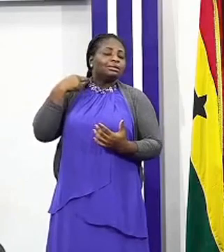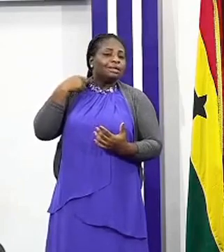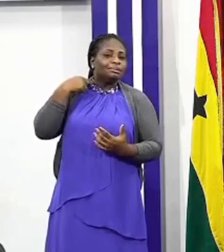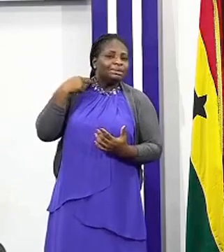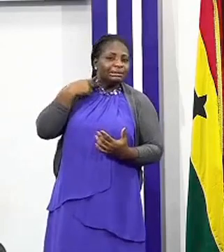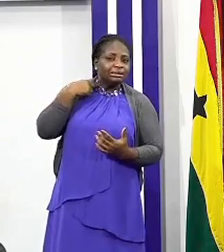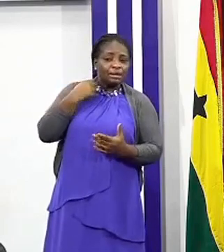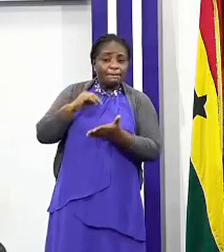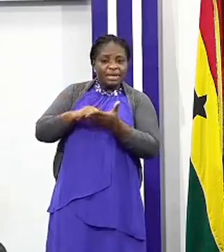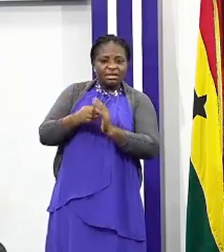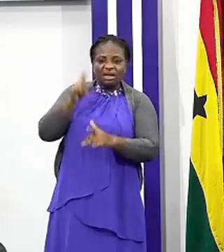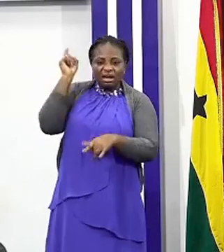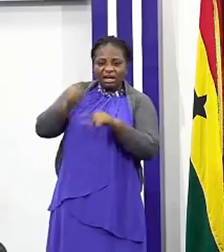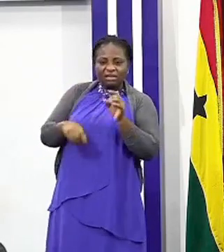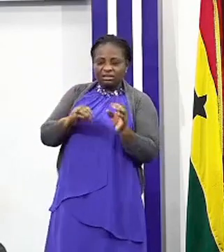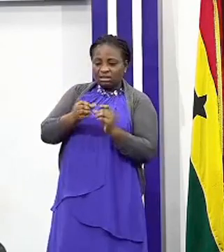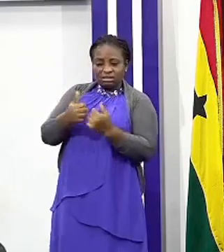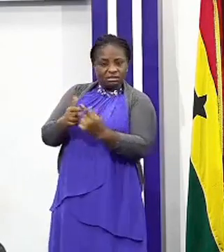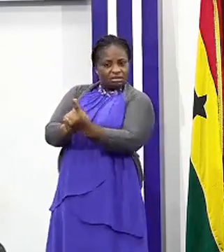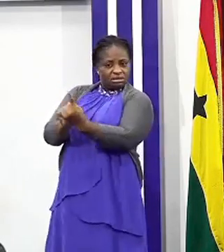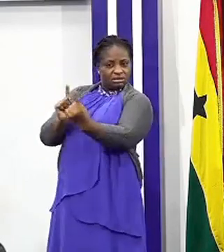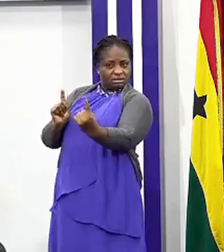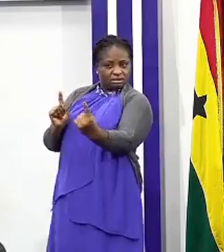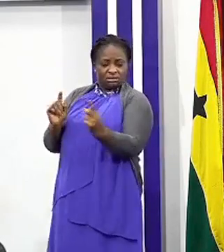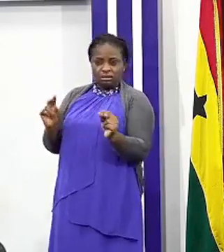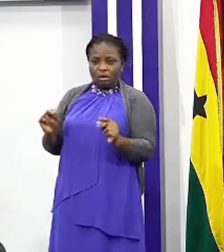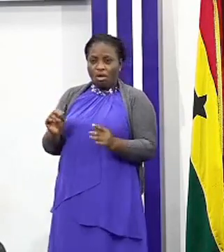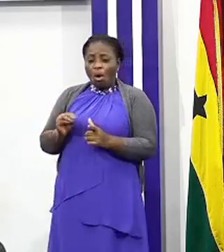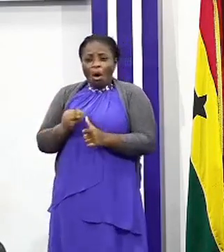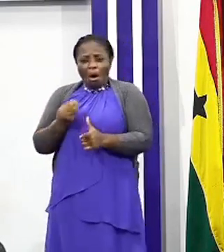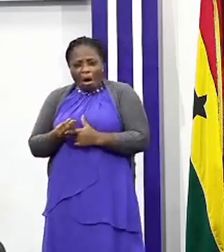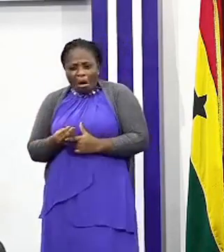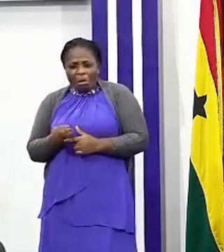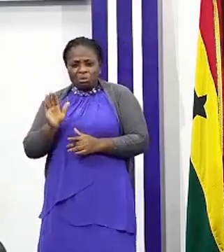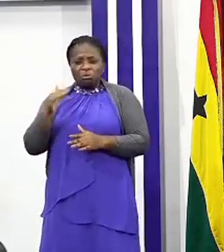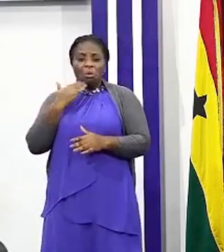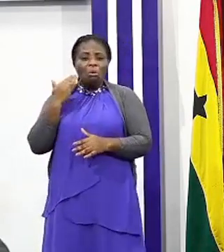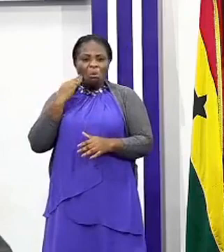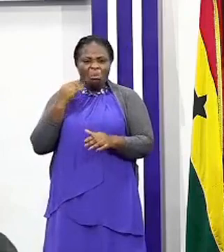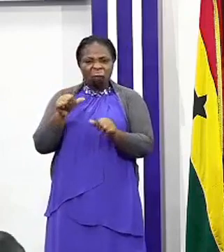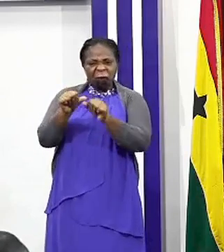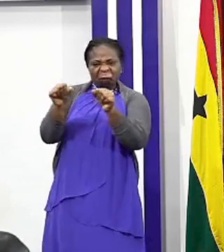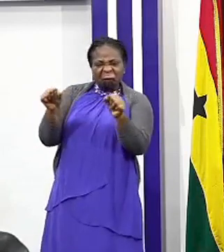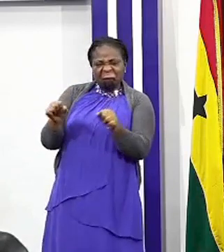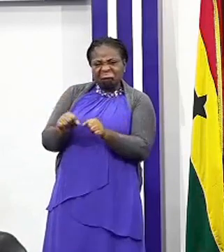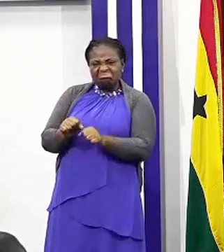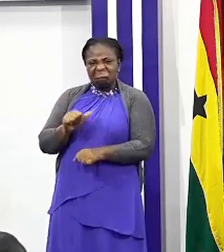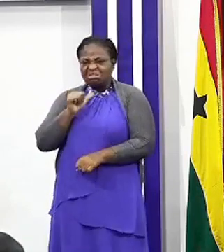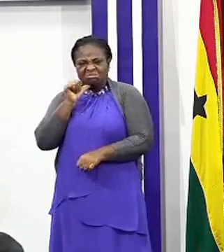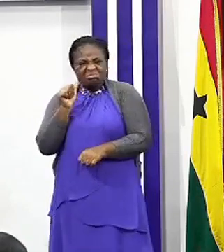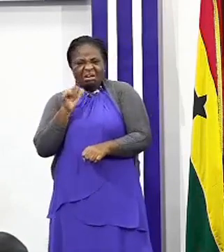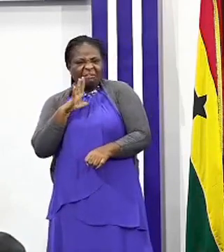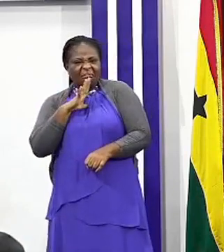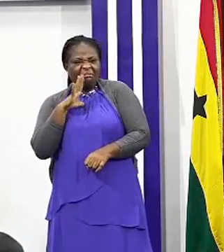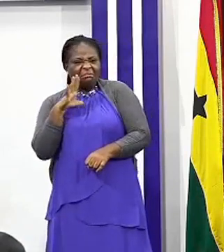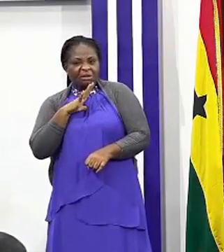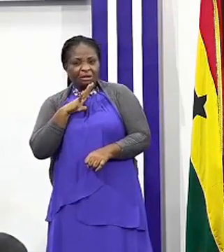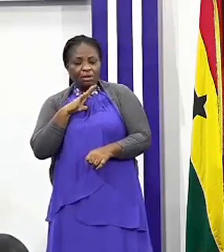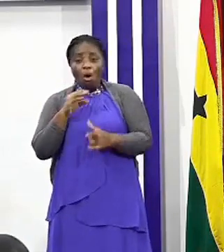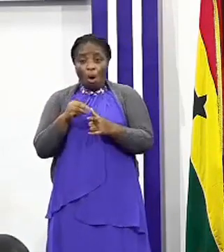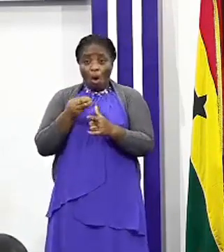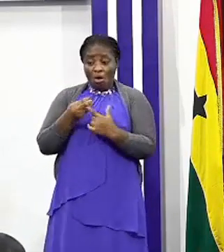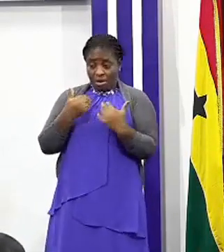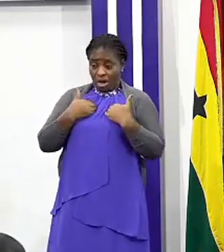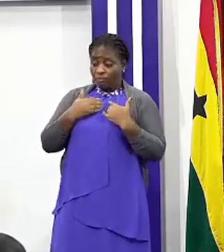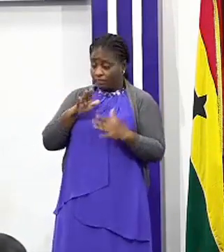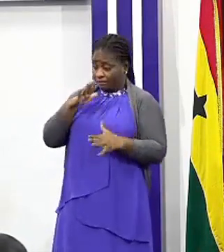self-isolate. If the home environment is inappropriate, or if you have an appropriate home environment